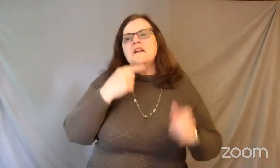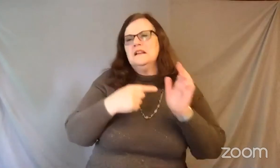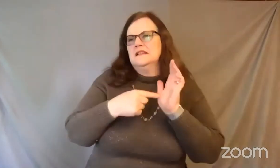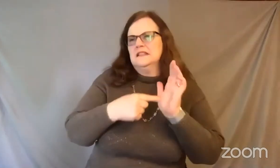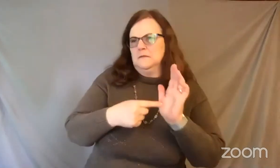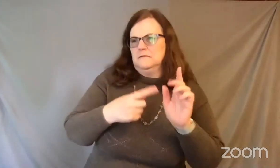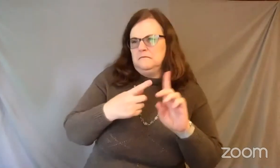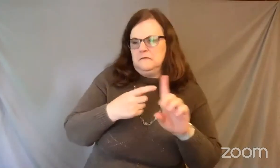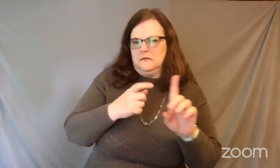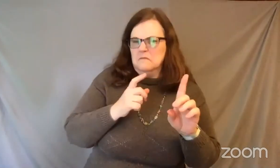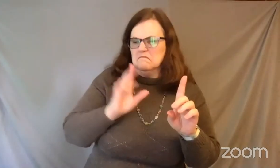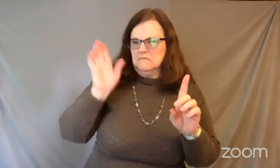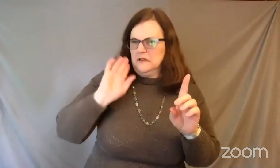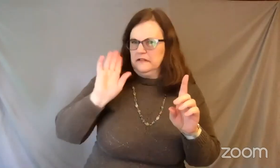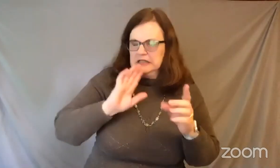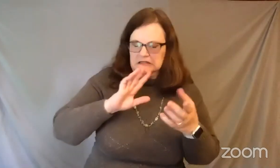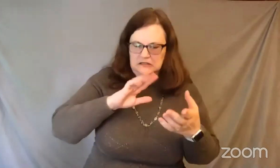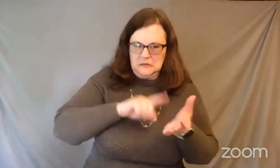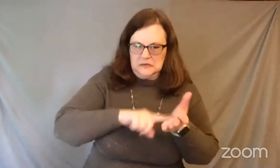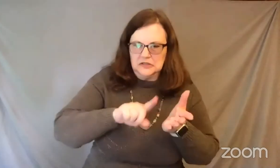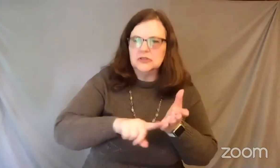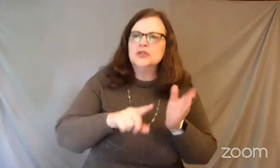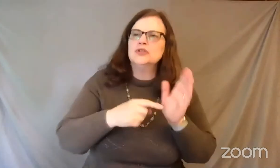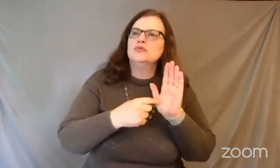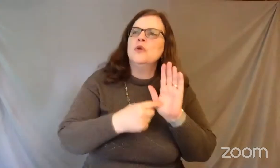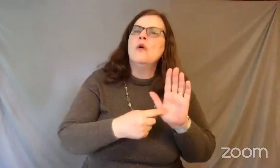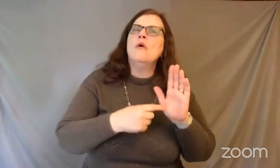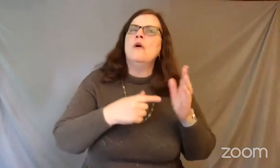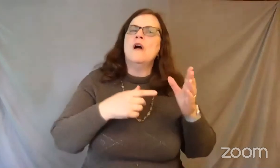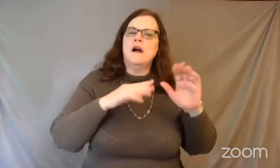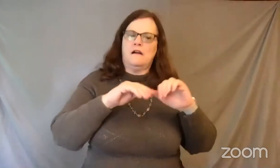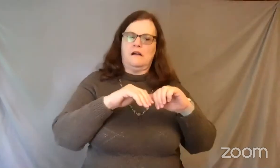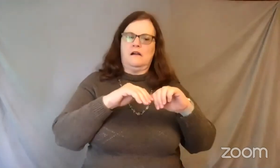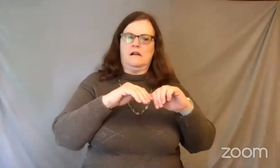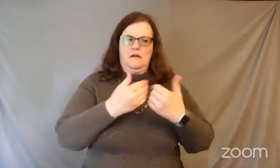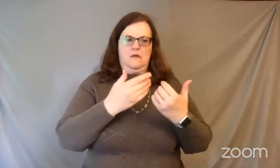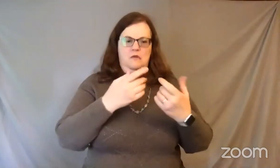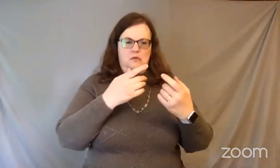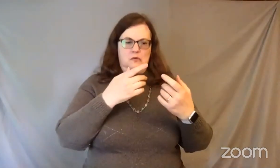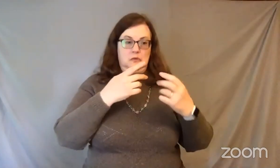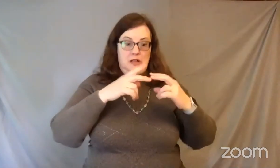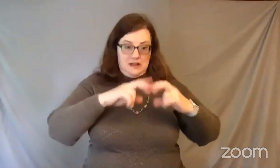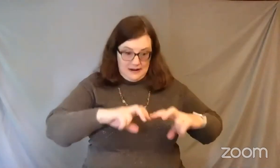we gather? We have one example from previous research.